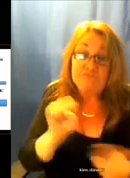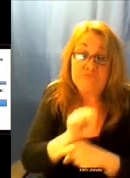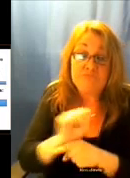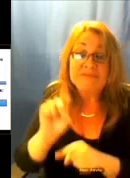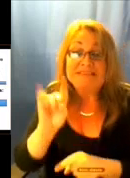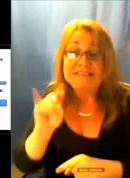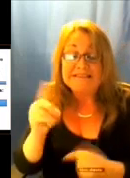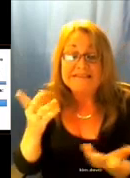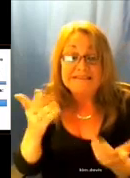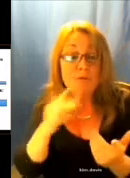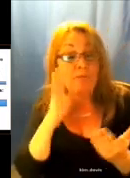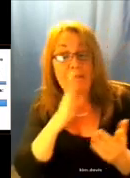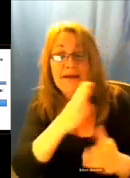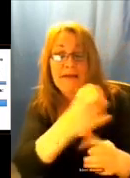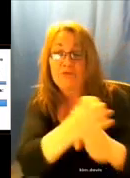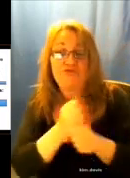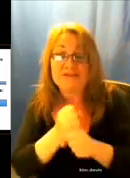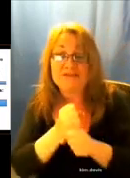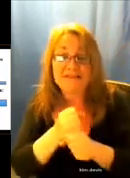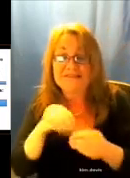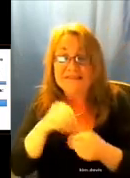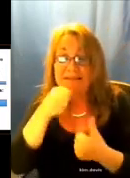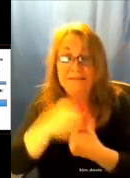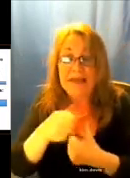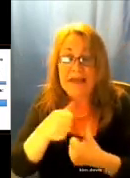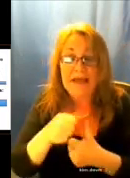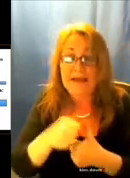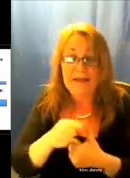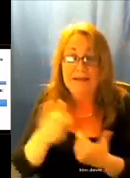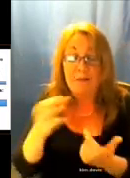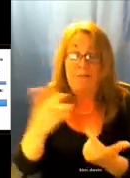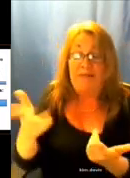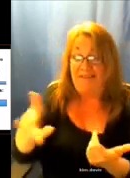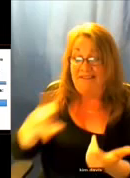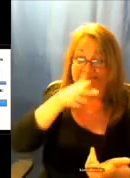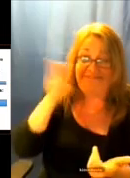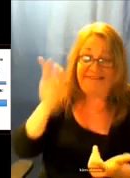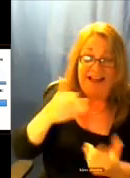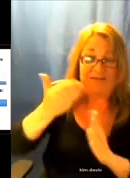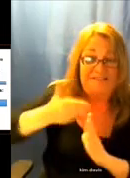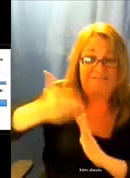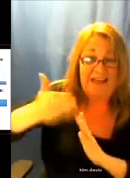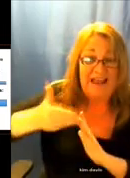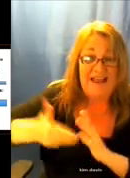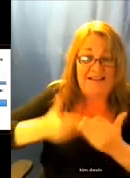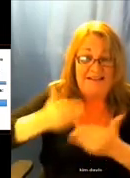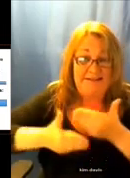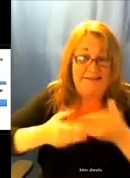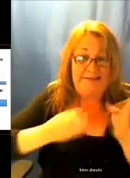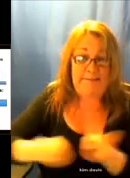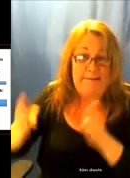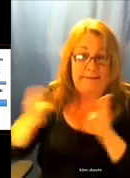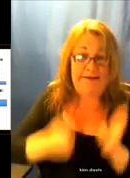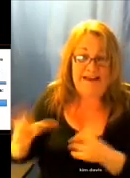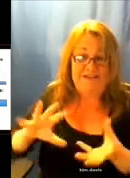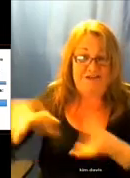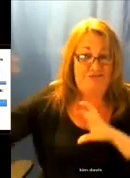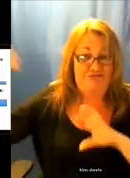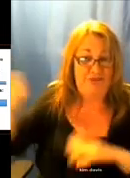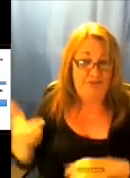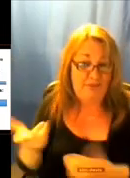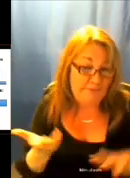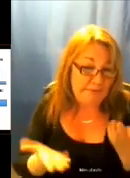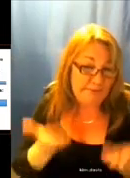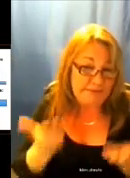really lost it or that they're discriminating? It's hard to say. Maybe they did never receive it within the mail. Maybe it did